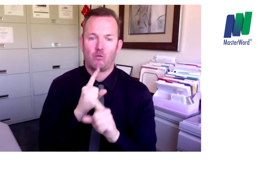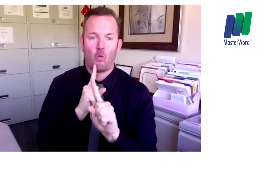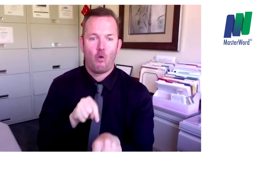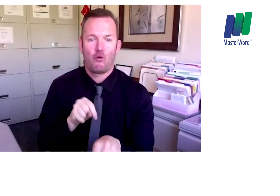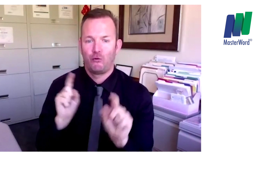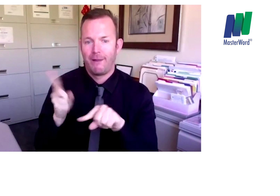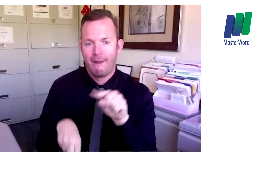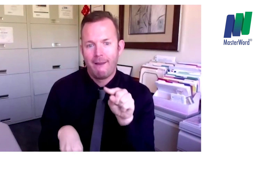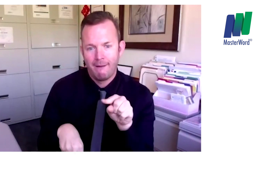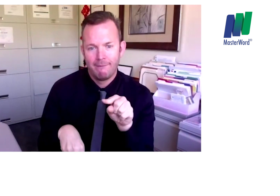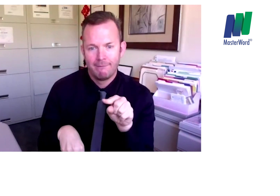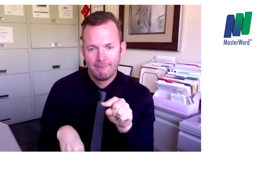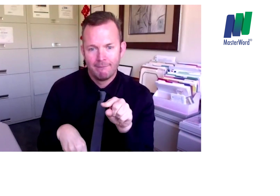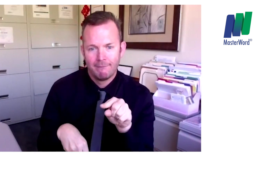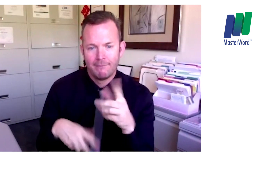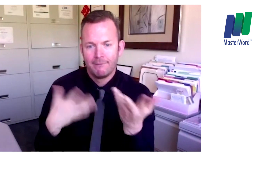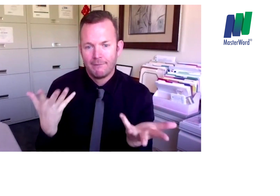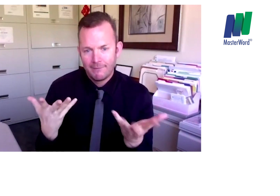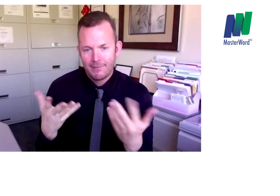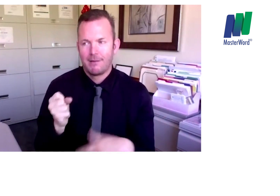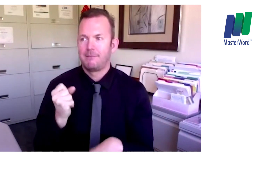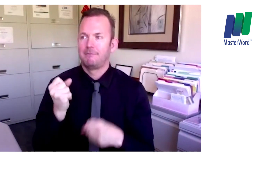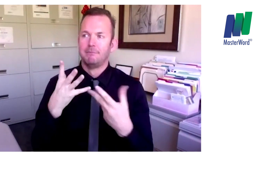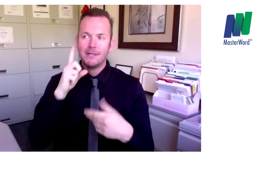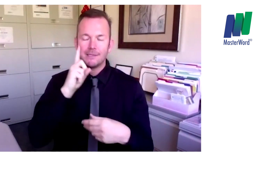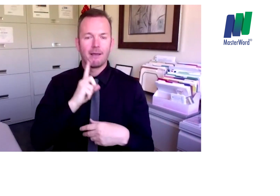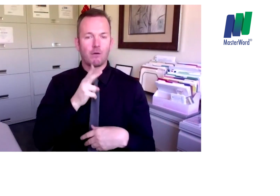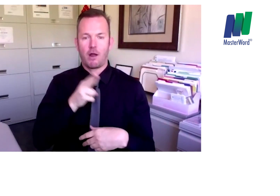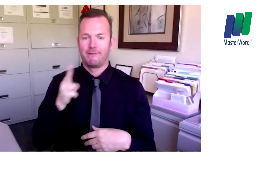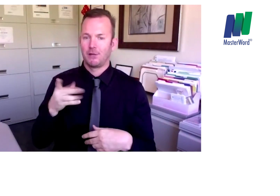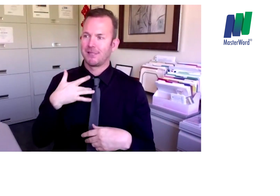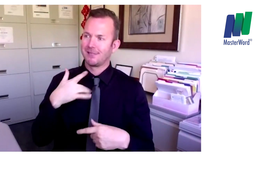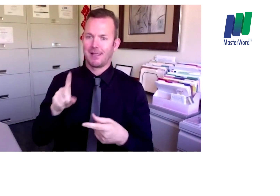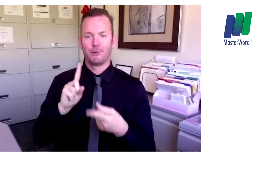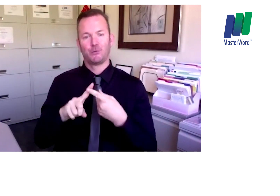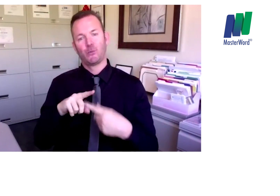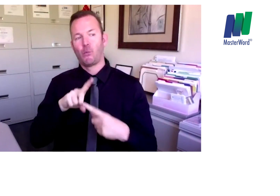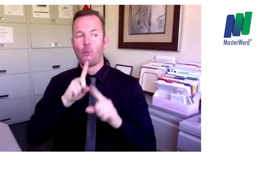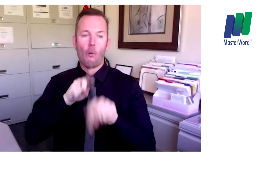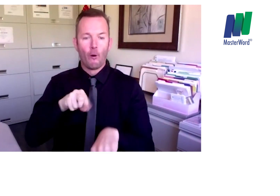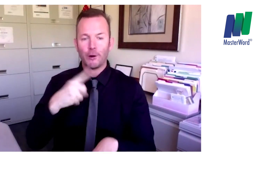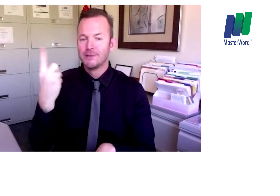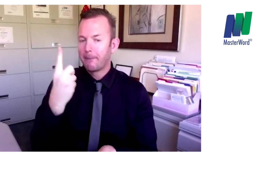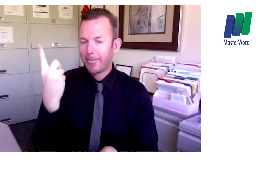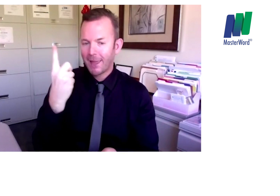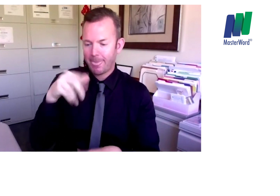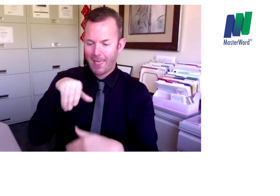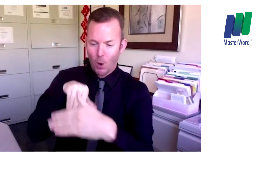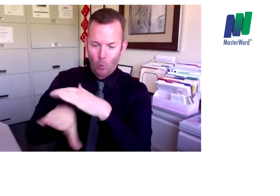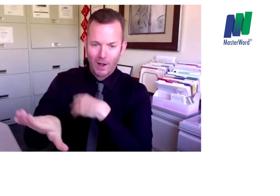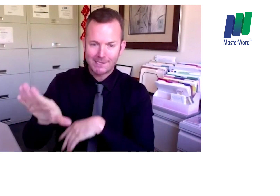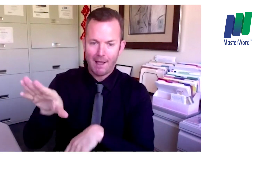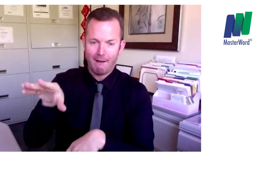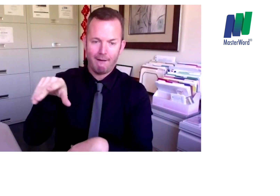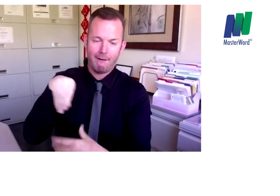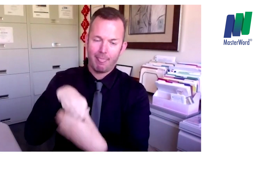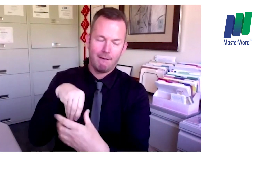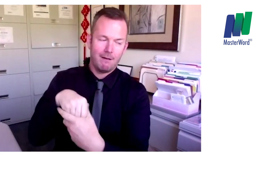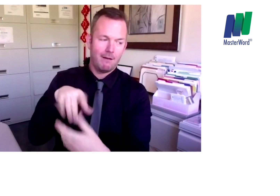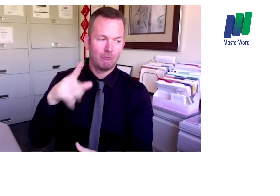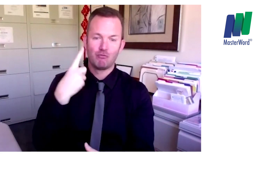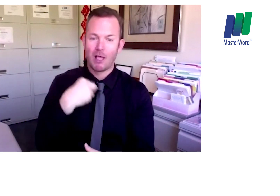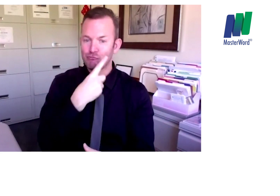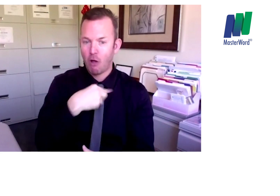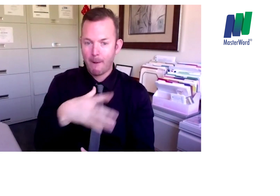kind of has been taken away. There are cultural aspects to being a member of the deaf community where socialization is required for